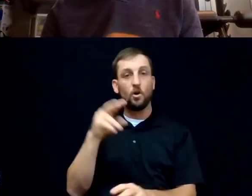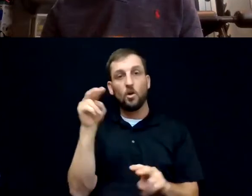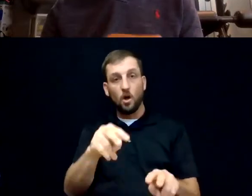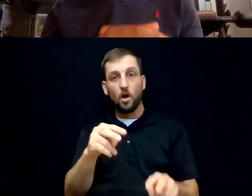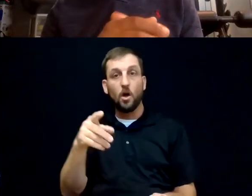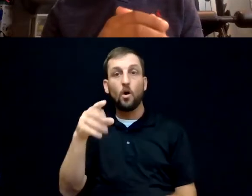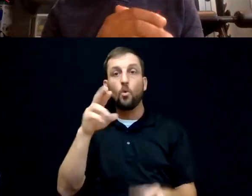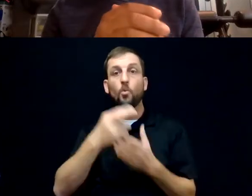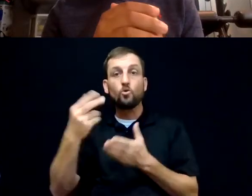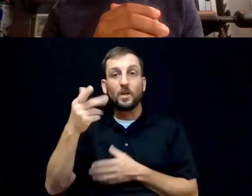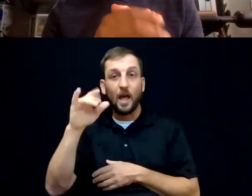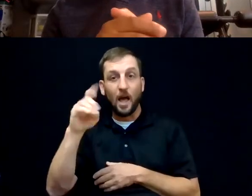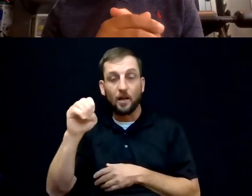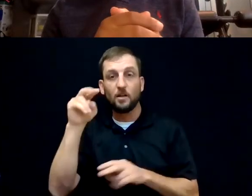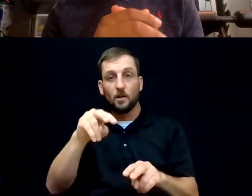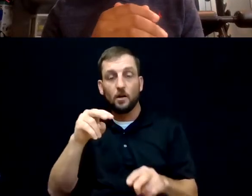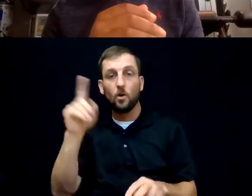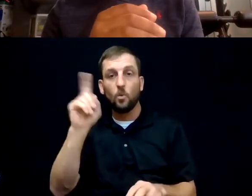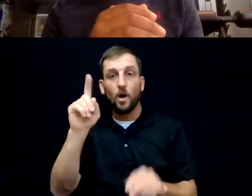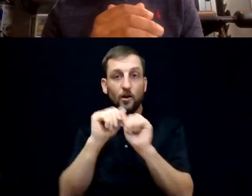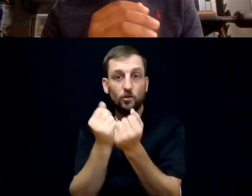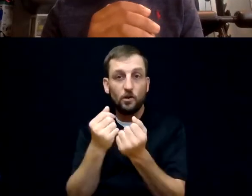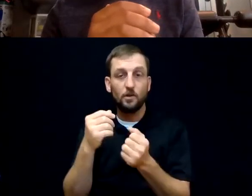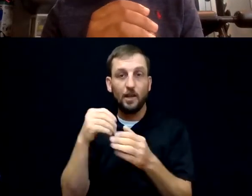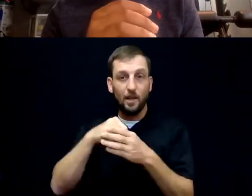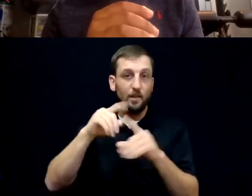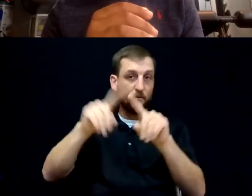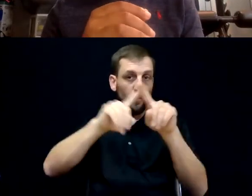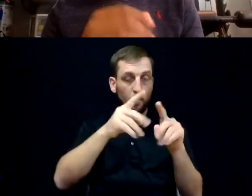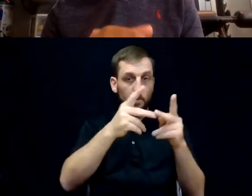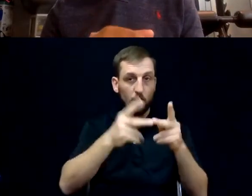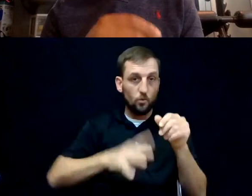have providing services to their different areas in Louisiana.